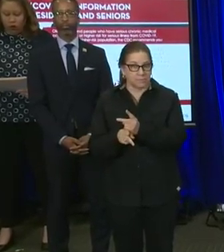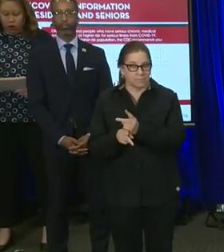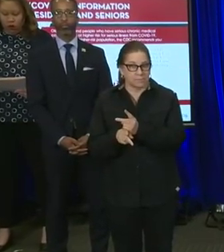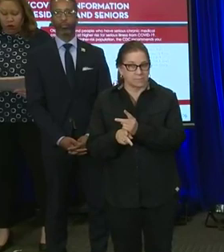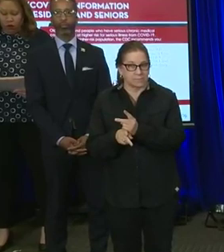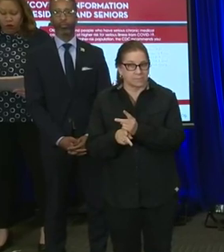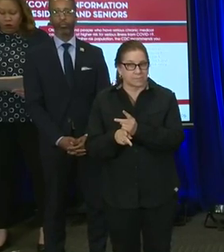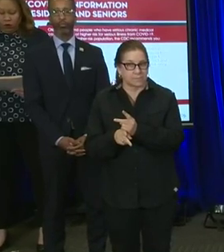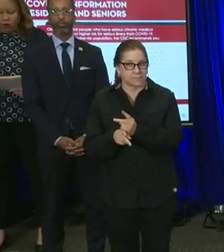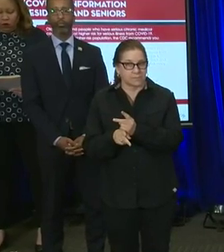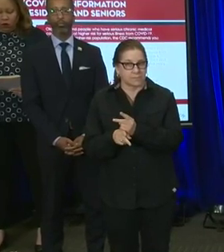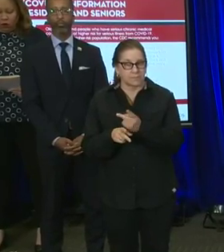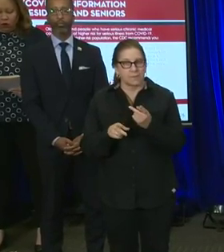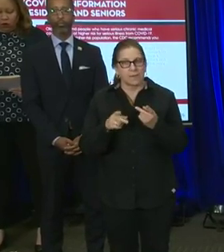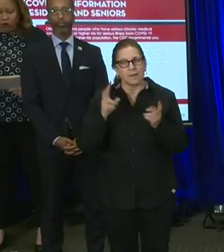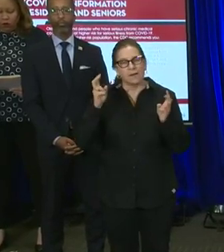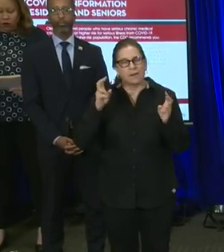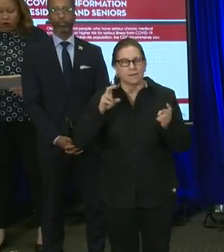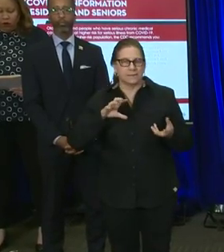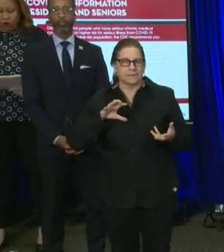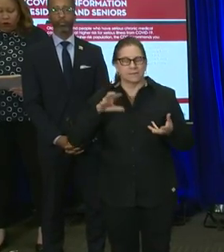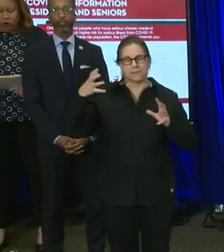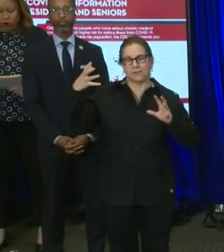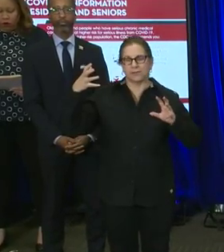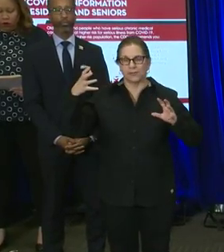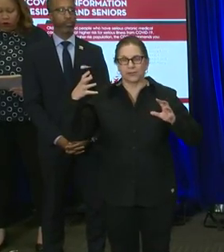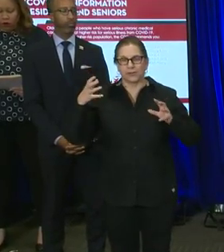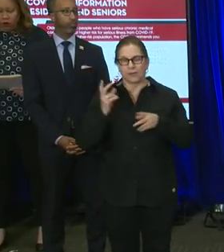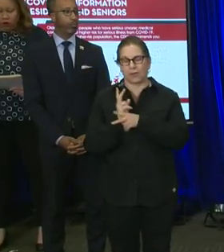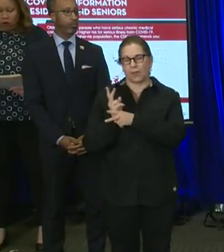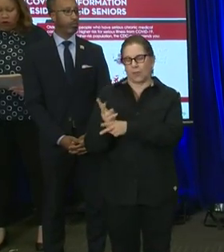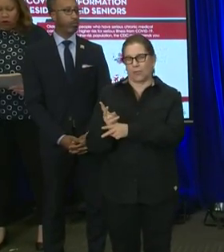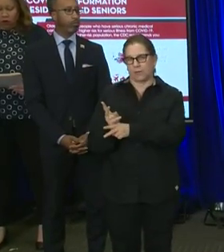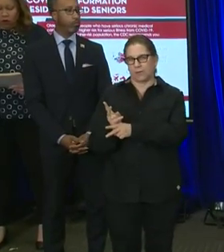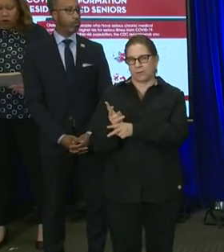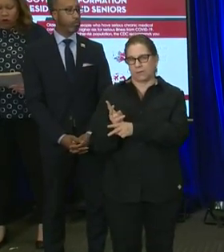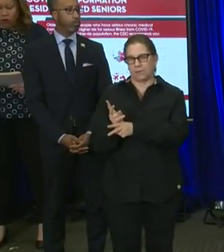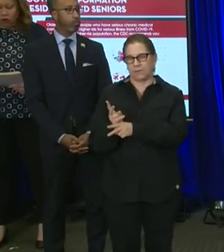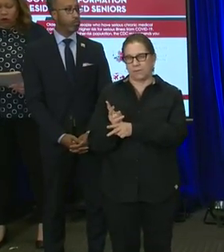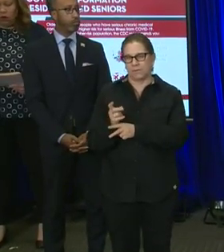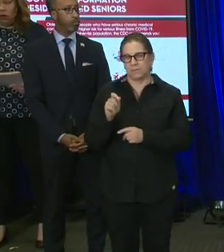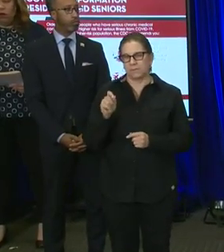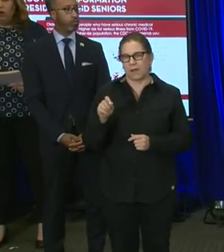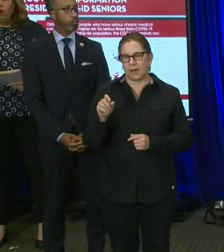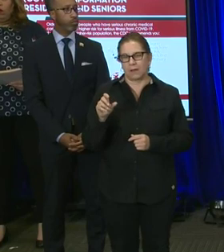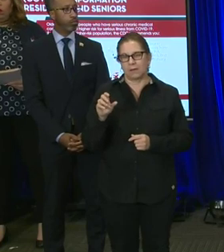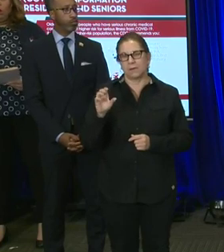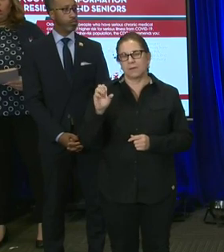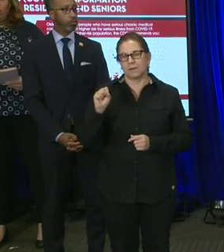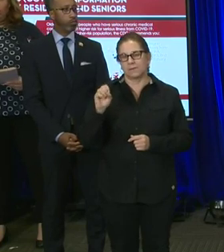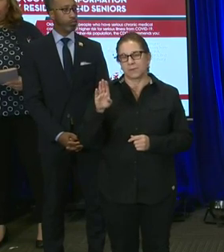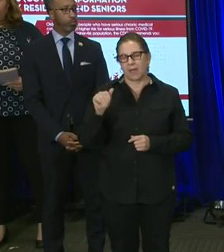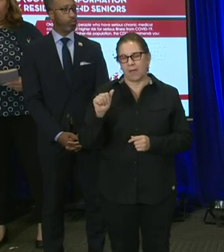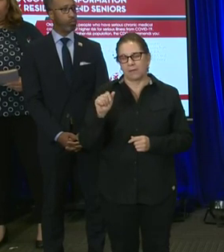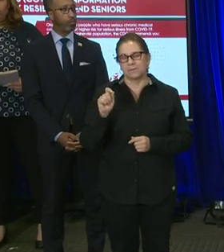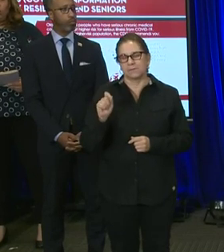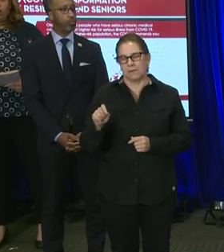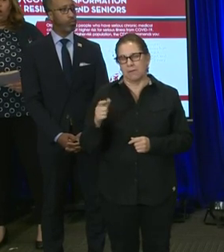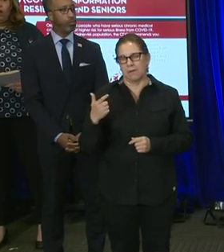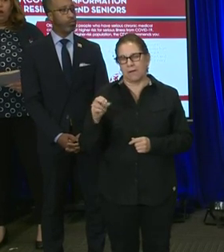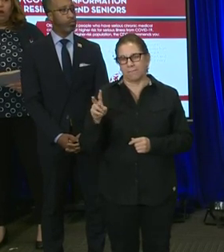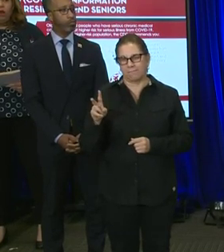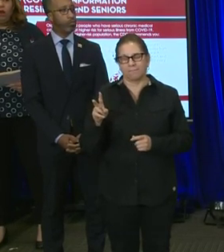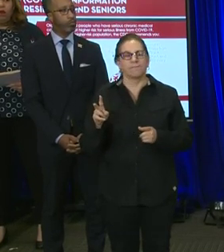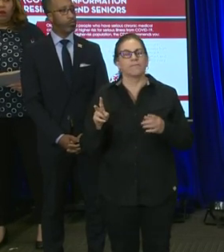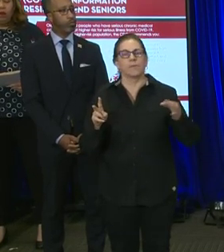disasterloans.sba.gov website. Also today, we're announcing the direct local